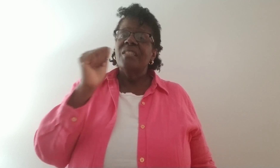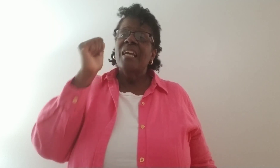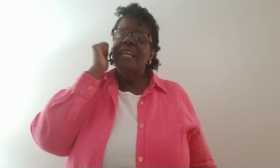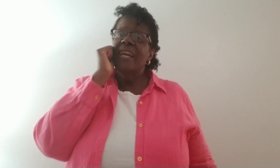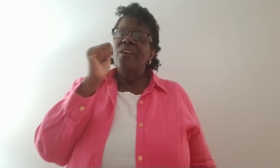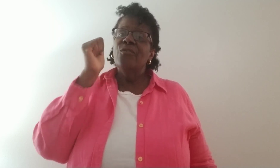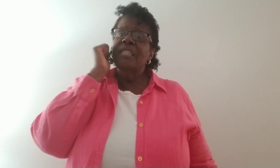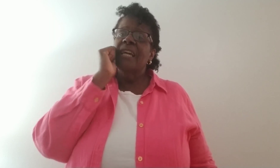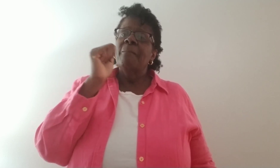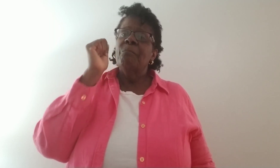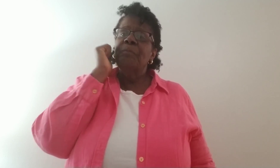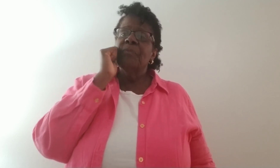Every day.